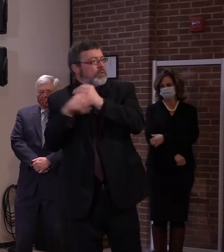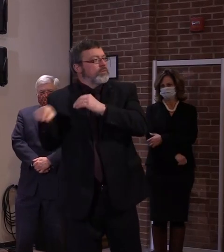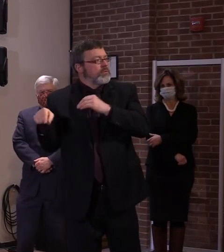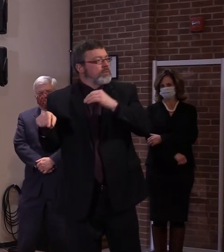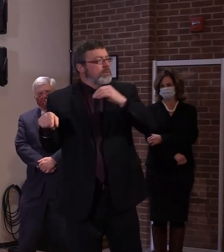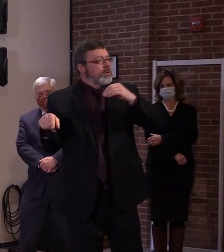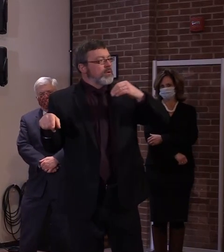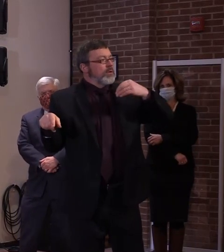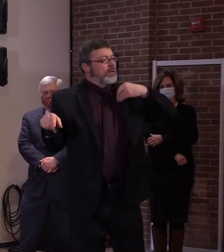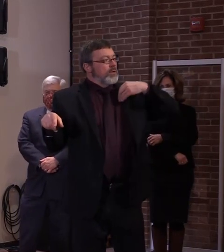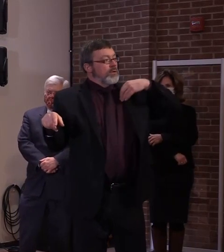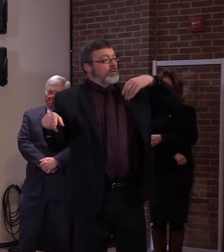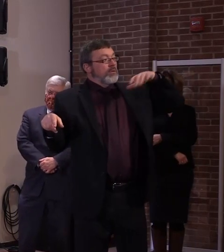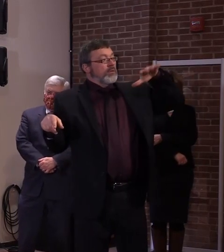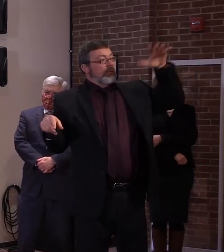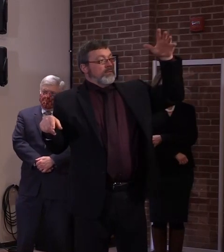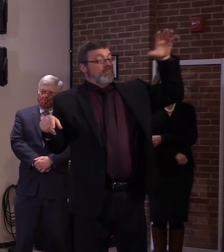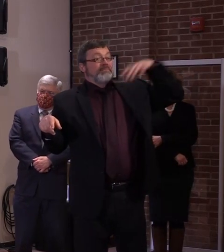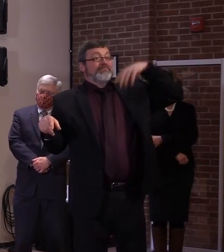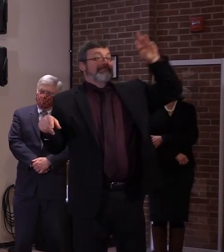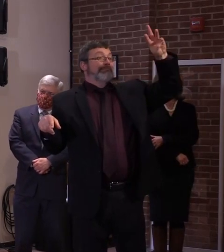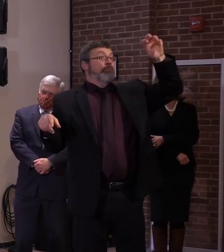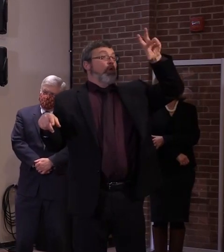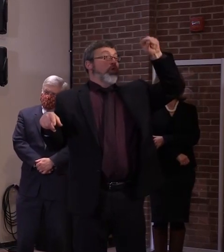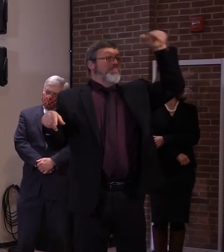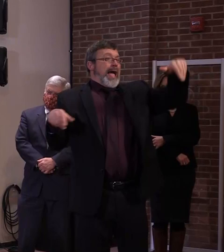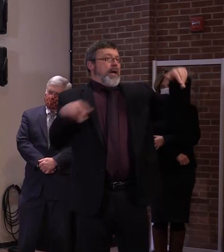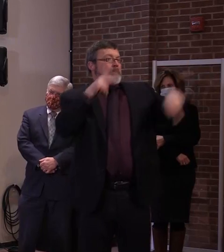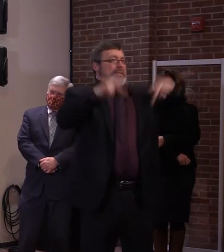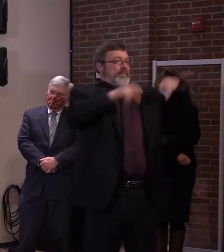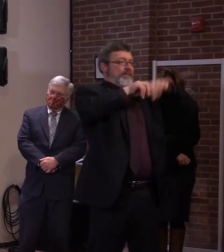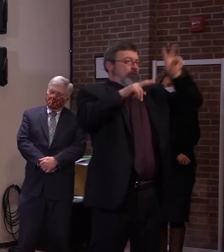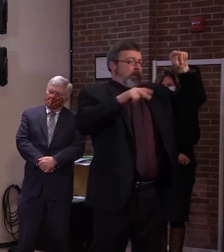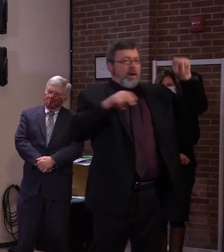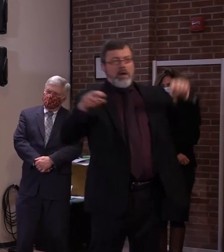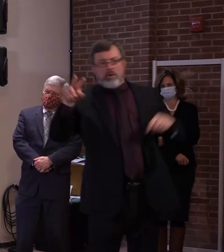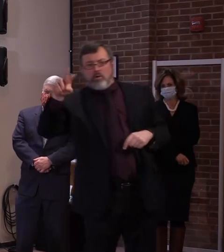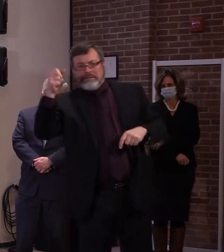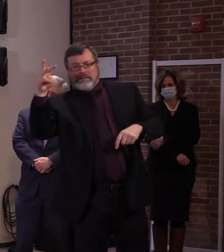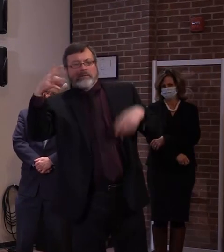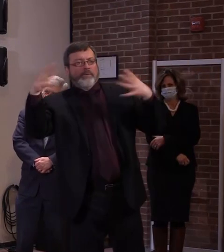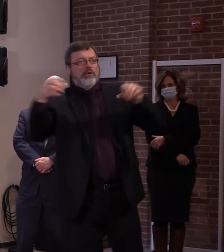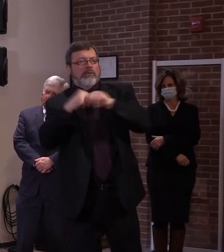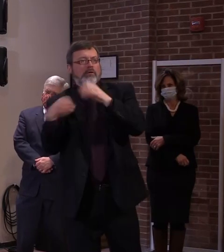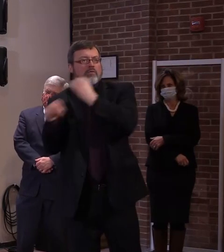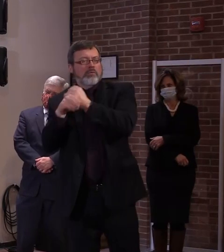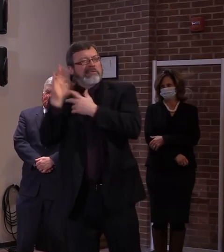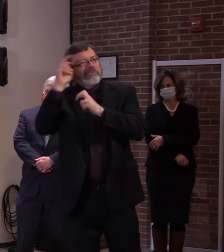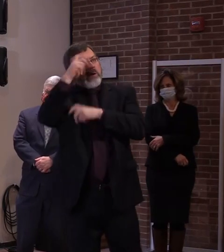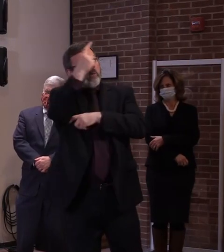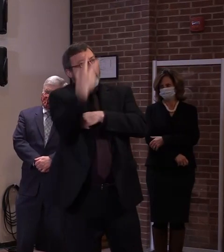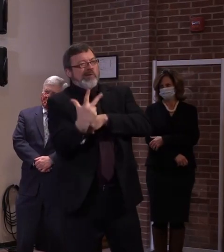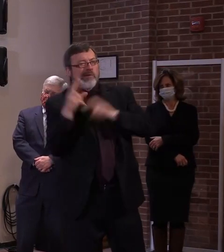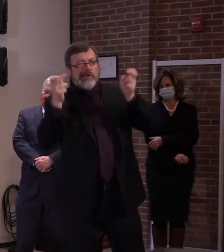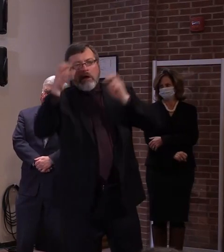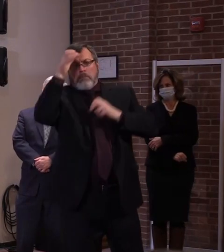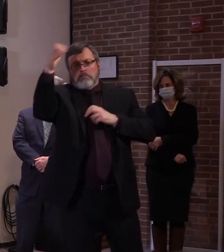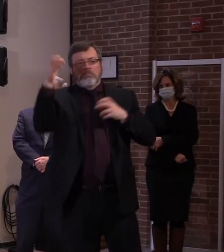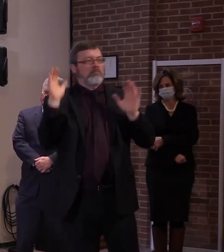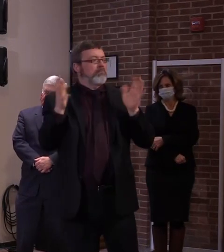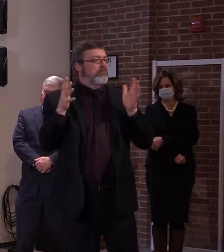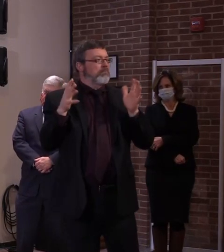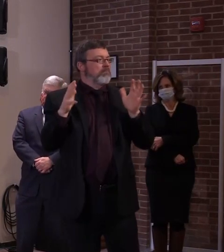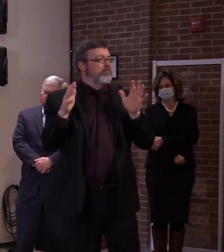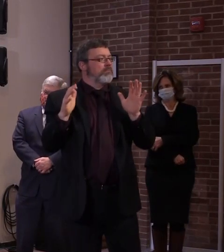630,000 or so Vermonters. So you can do the math on that, but that's approximately the difference. Obviously, more of those are